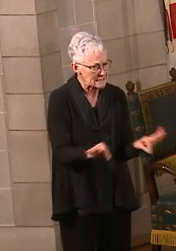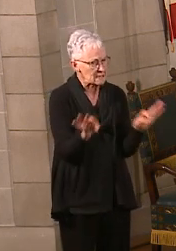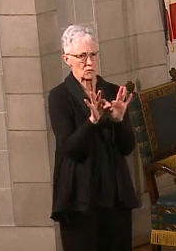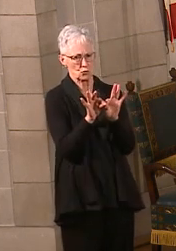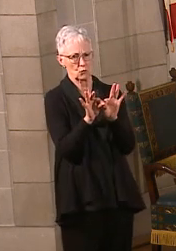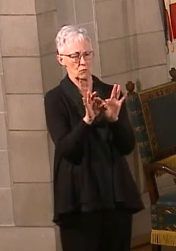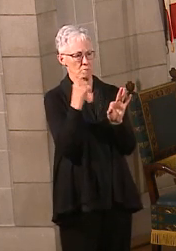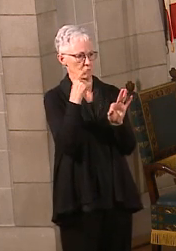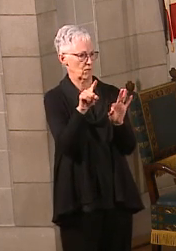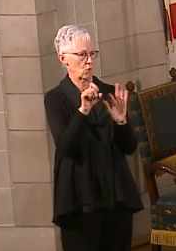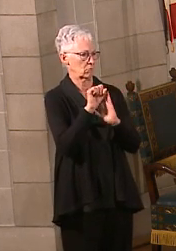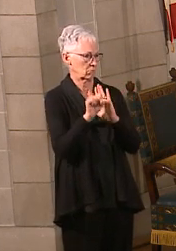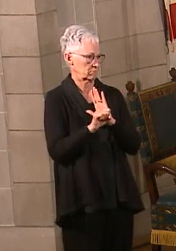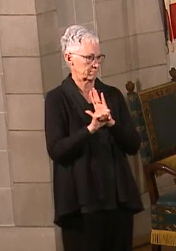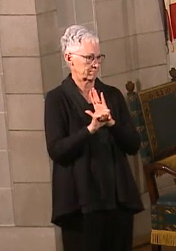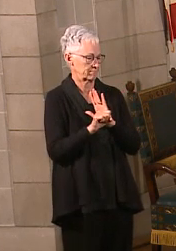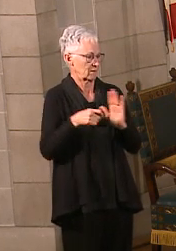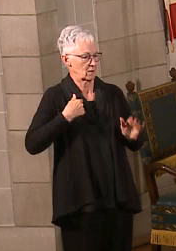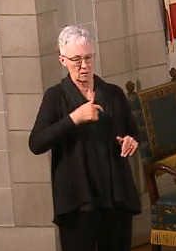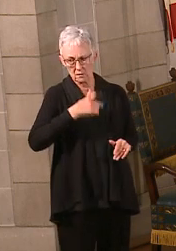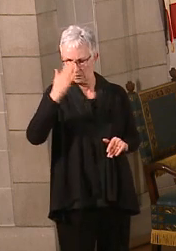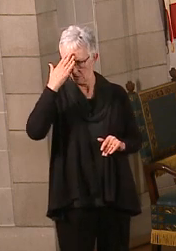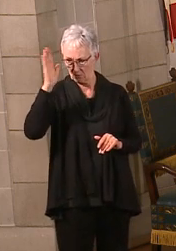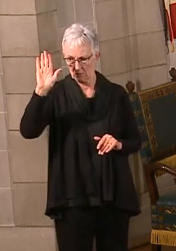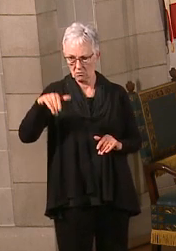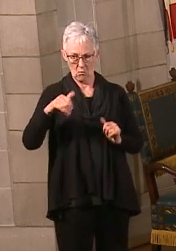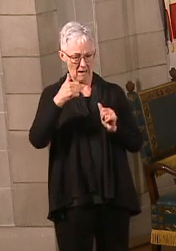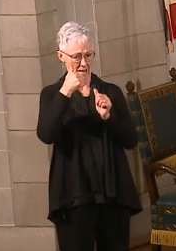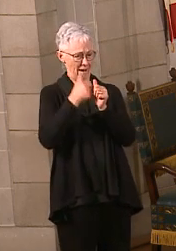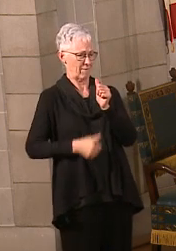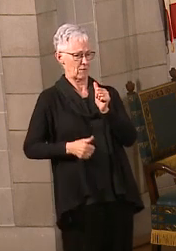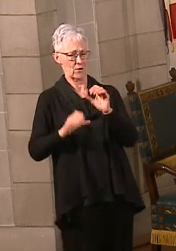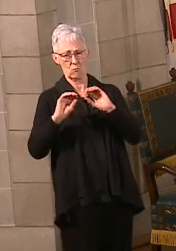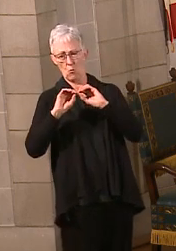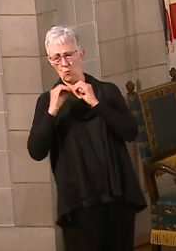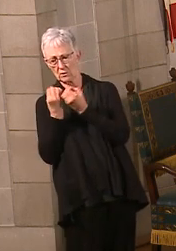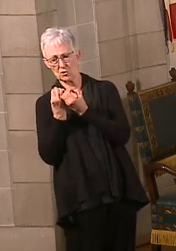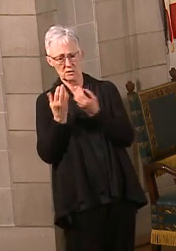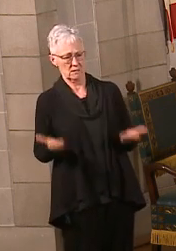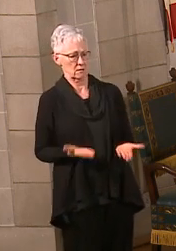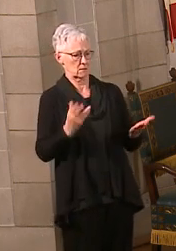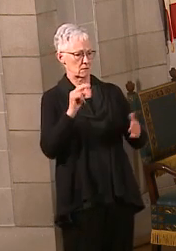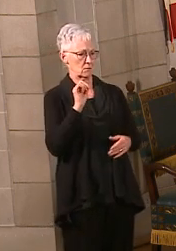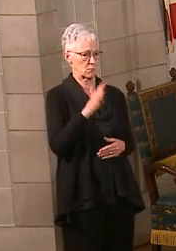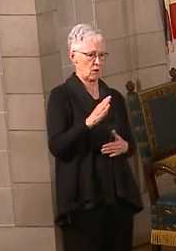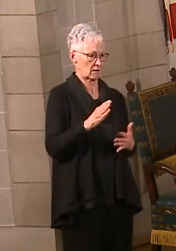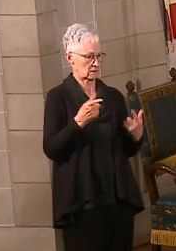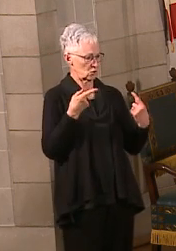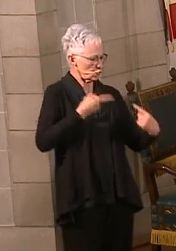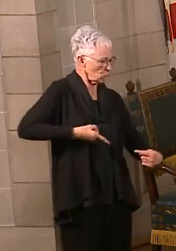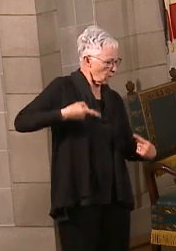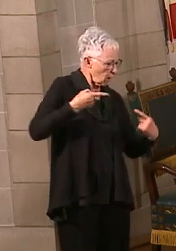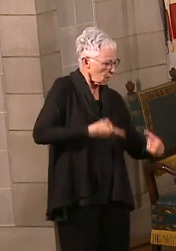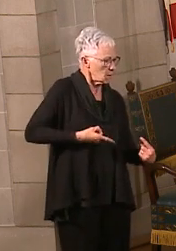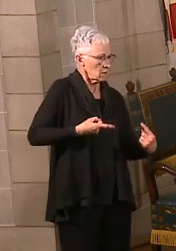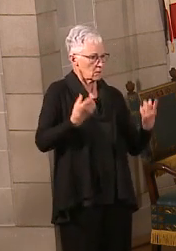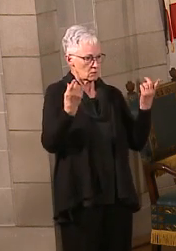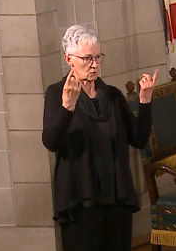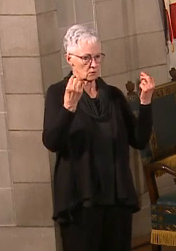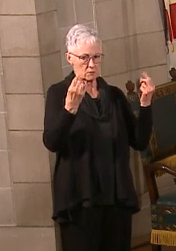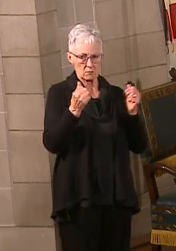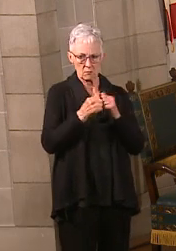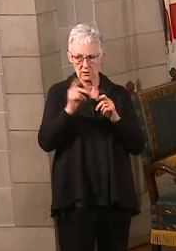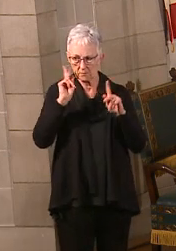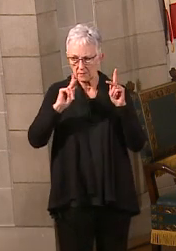know every organization in the state is going through challenging times. Everybody is trying to figure out how they work with fewer people, how they